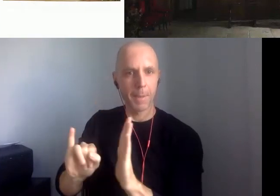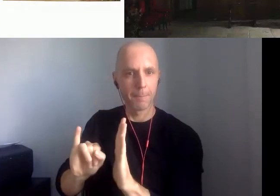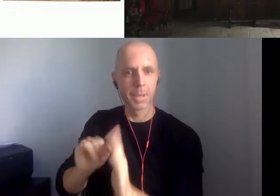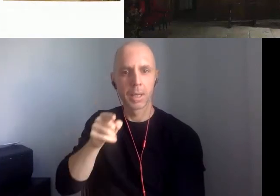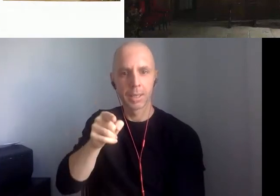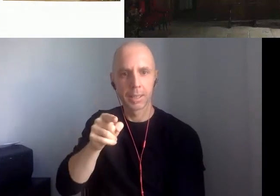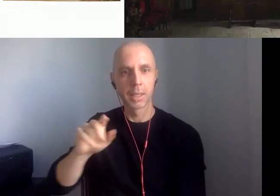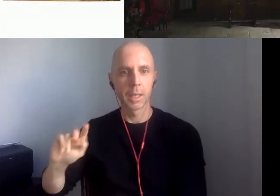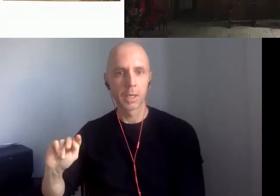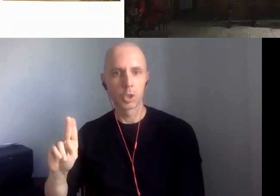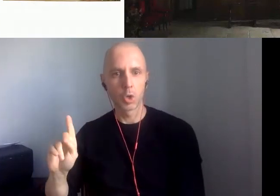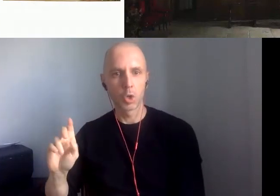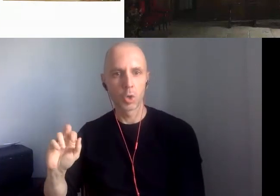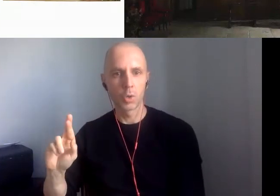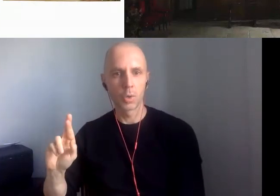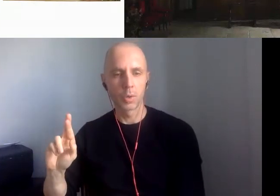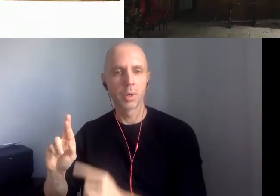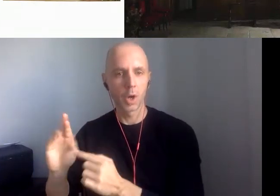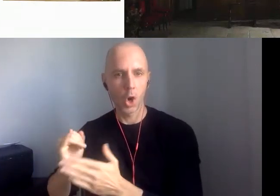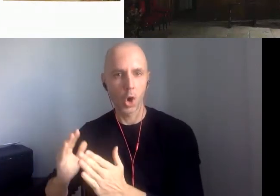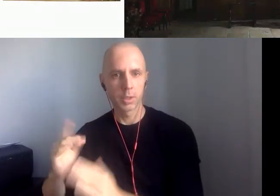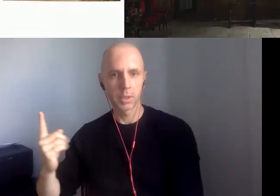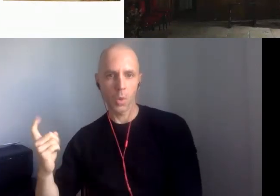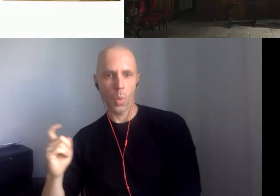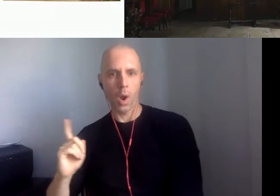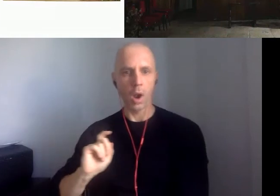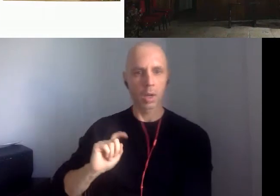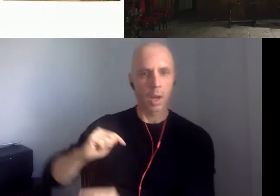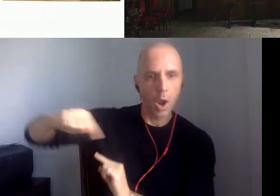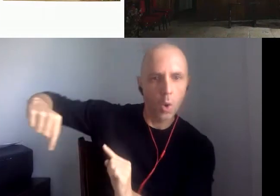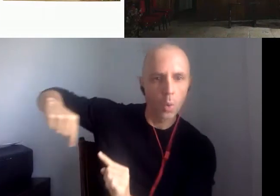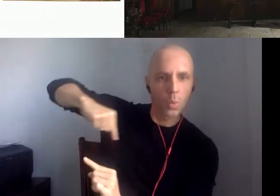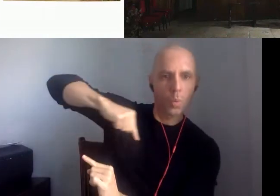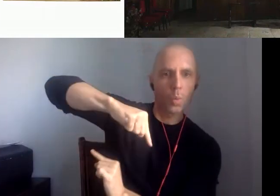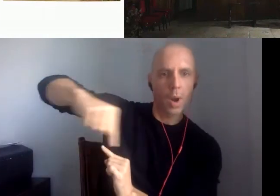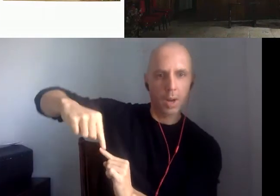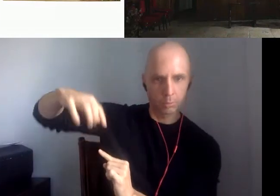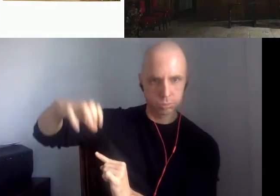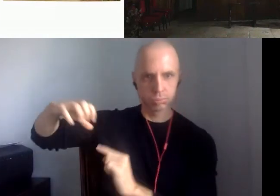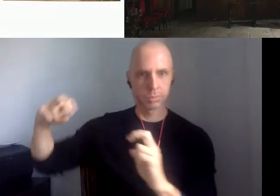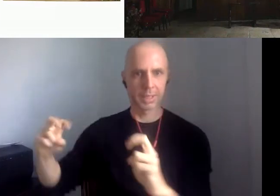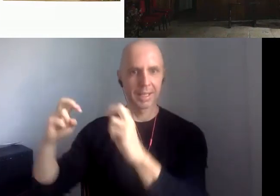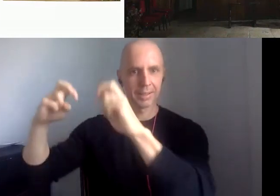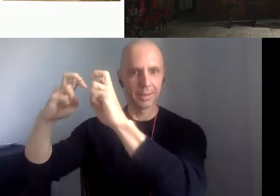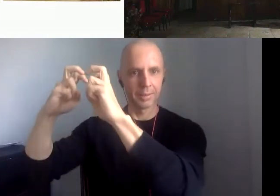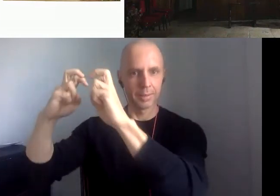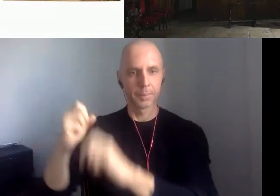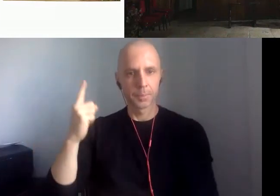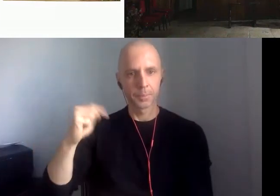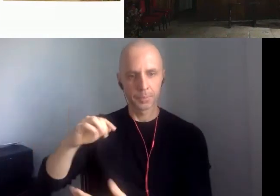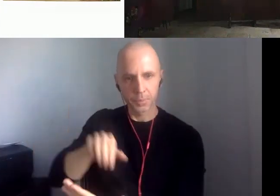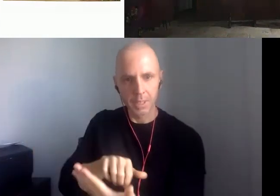goes page by page through his book. Noticeably, all of the sketches soften the castle's